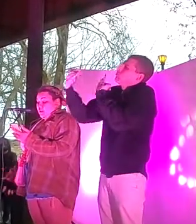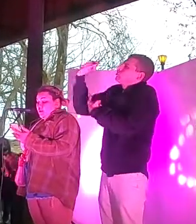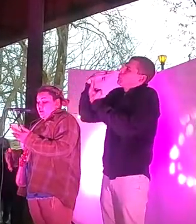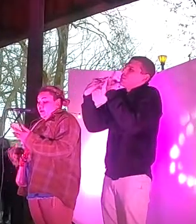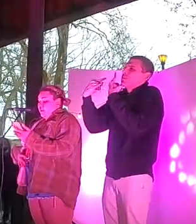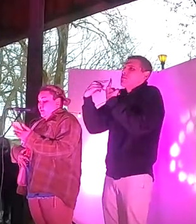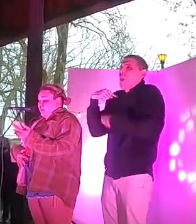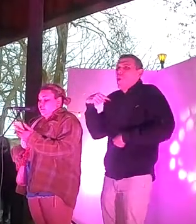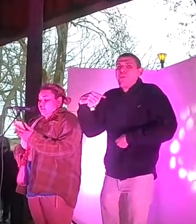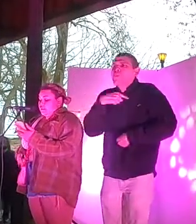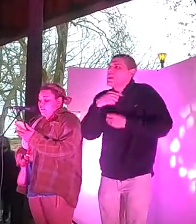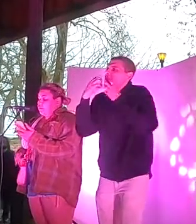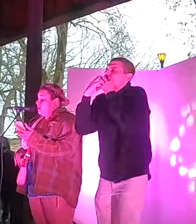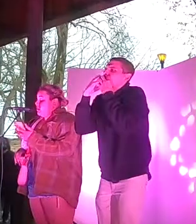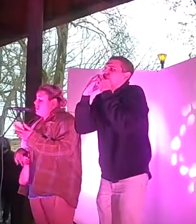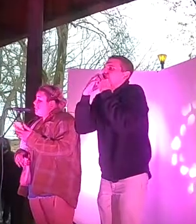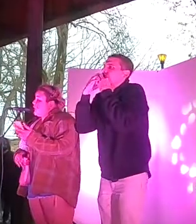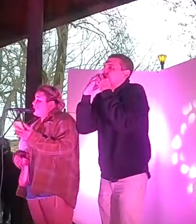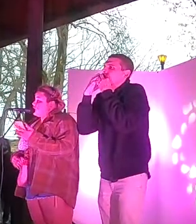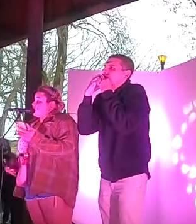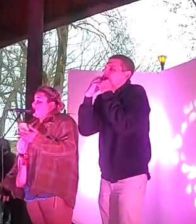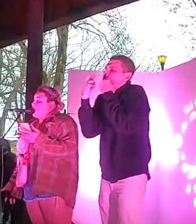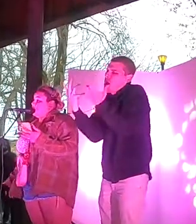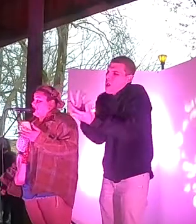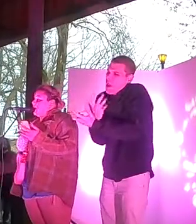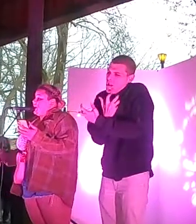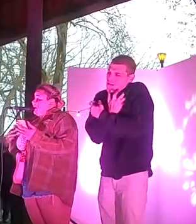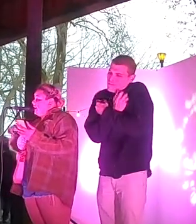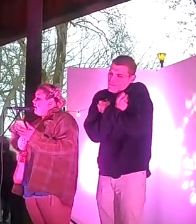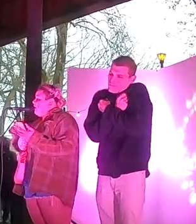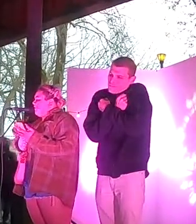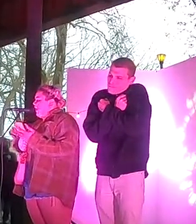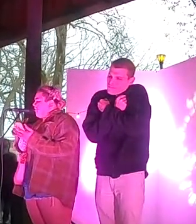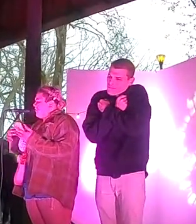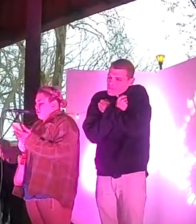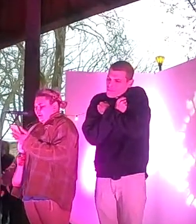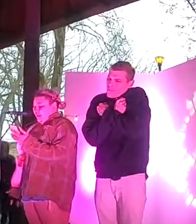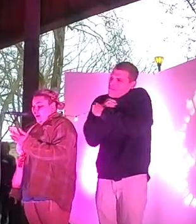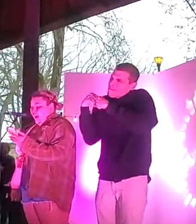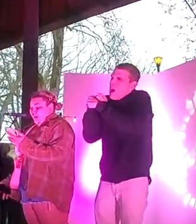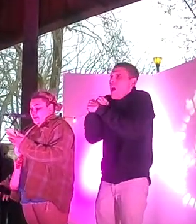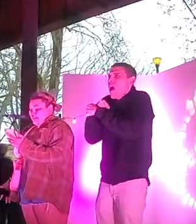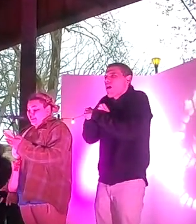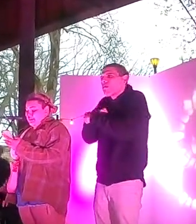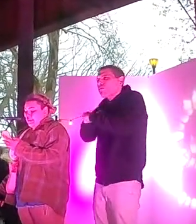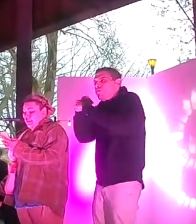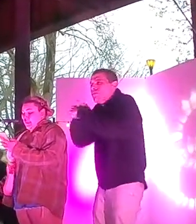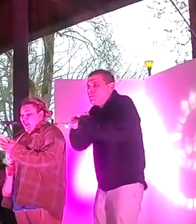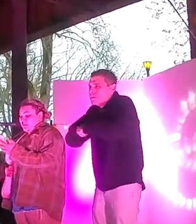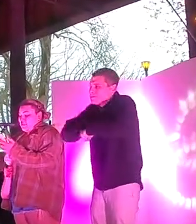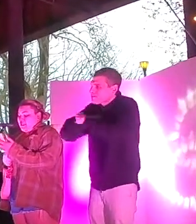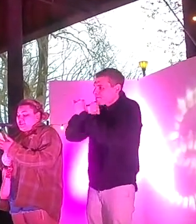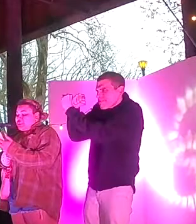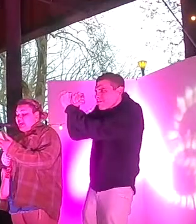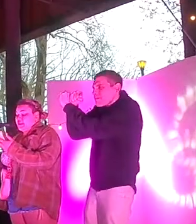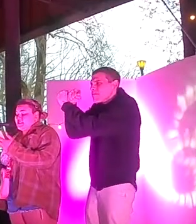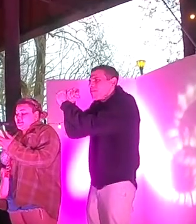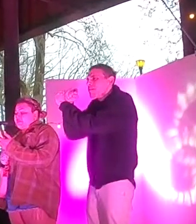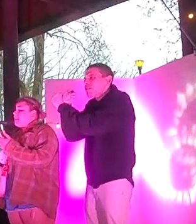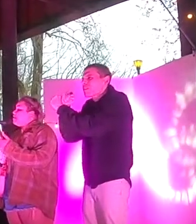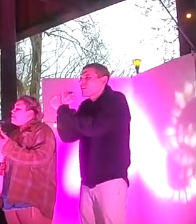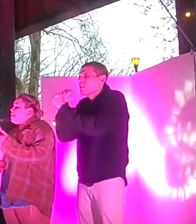dearly, why we hold her so close, question why we fight for her cause. How